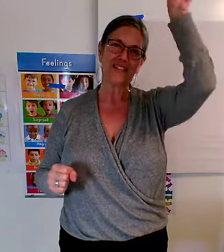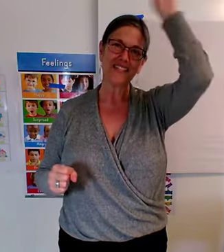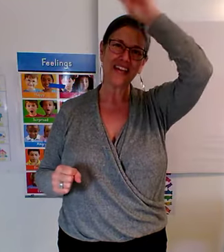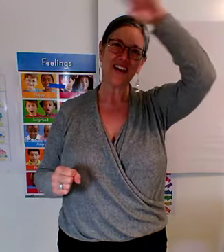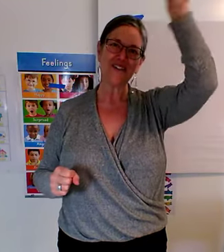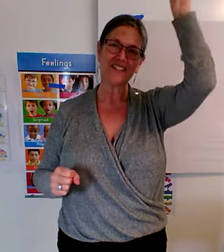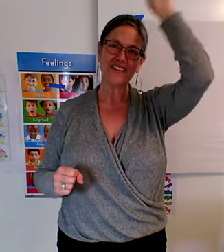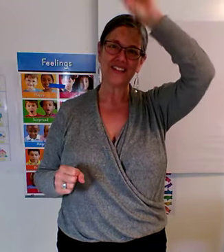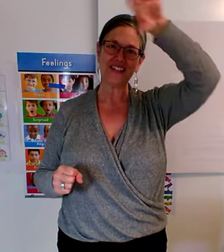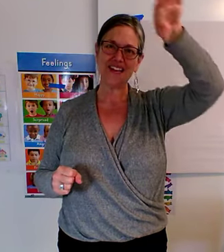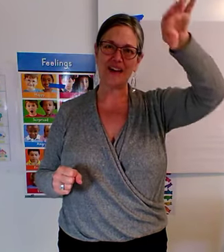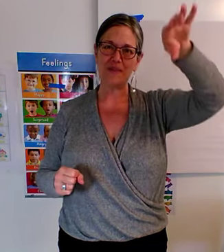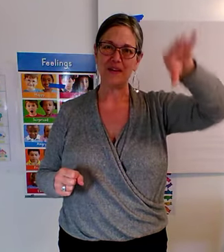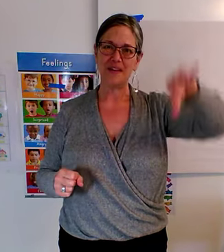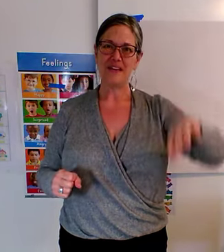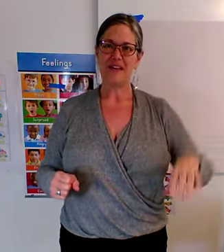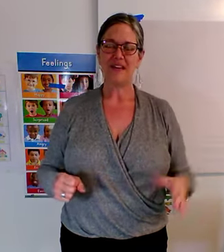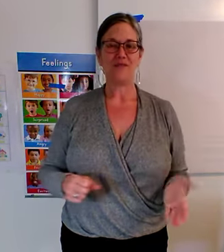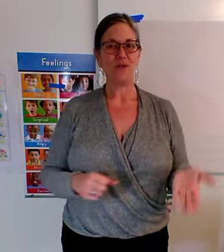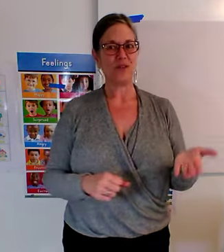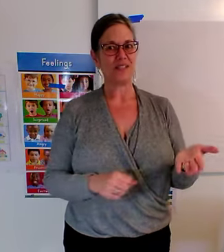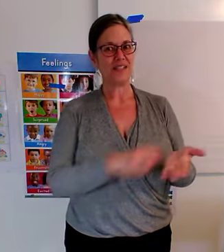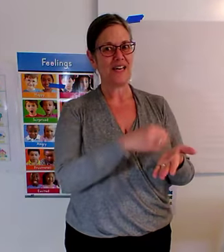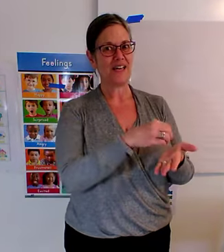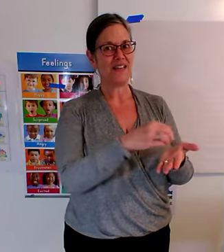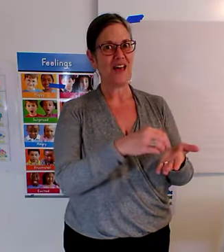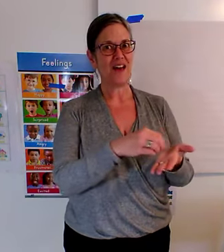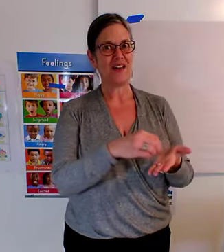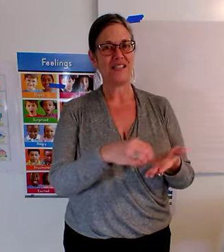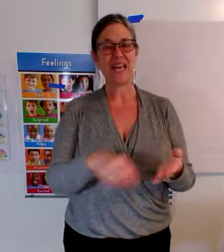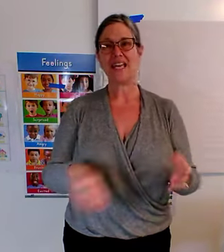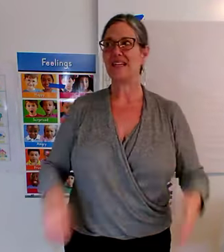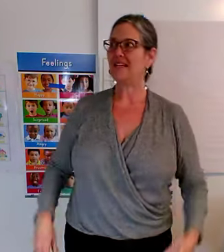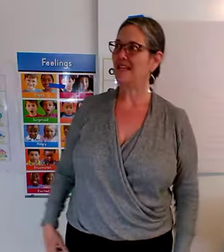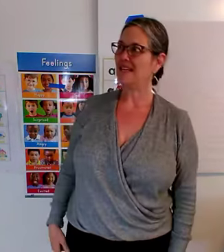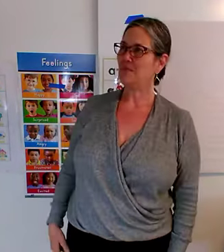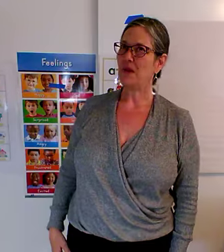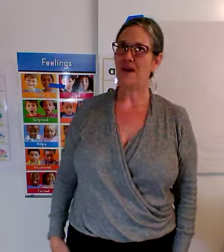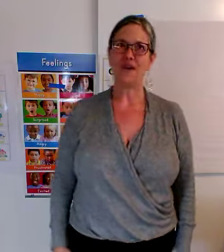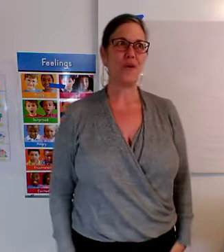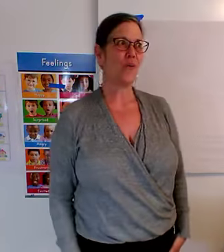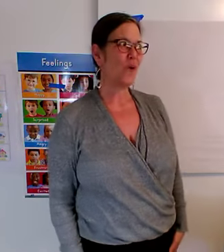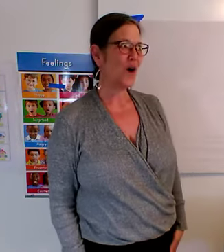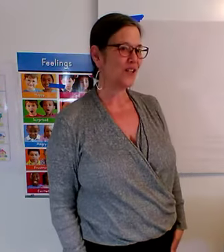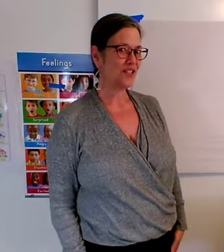the sirens on the top, enforce the laws, and keep a watch.